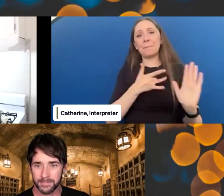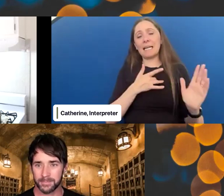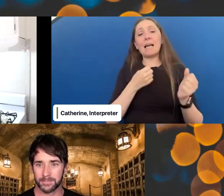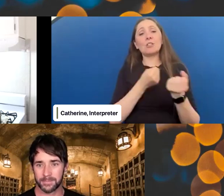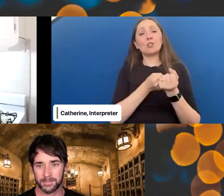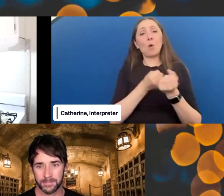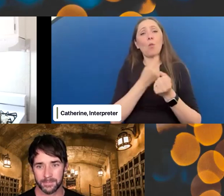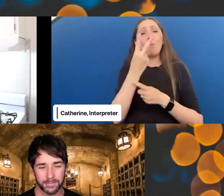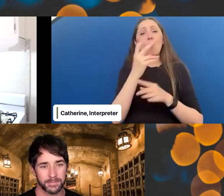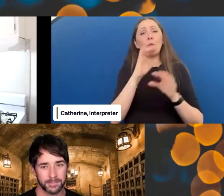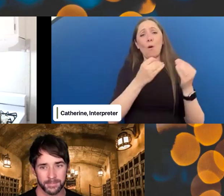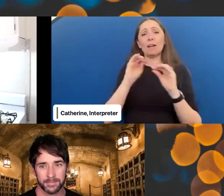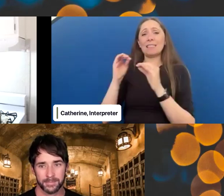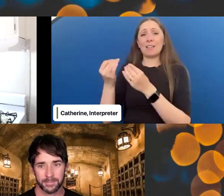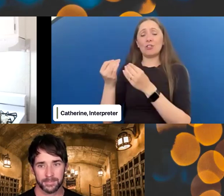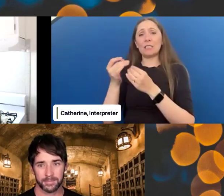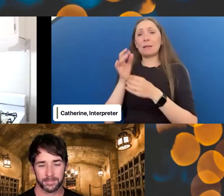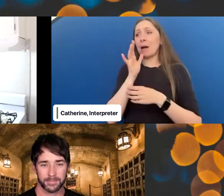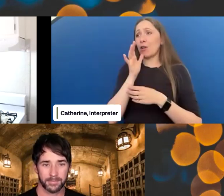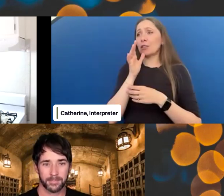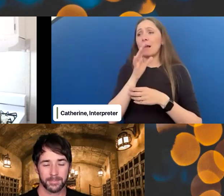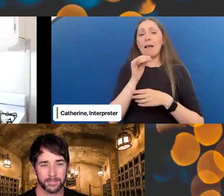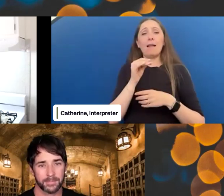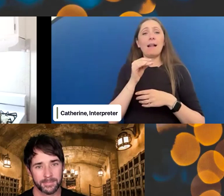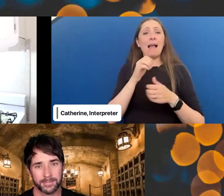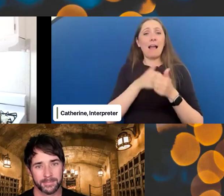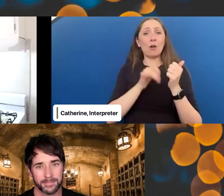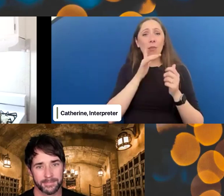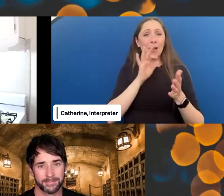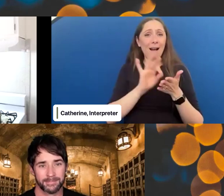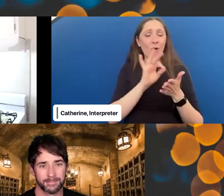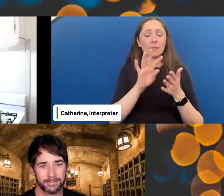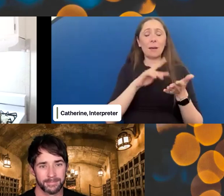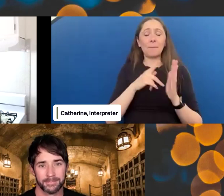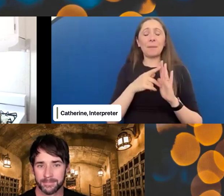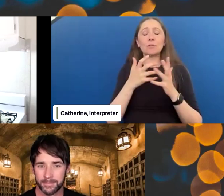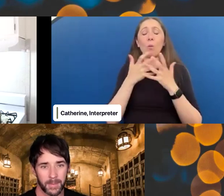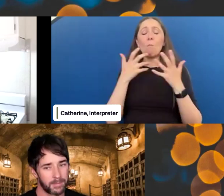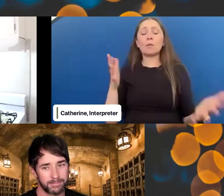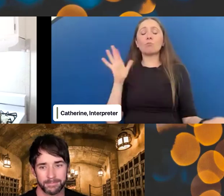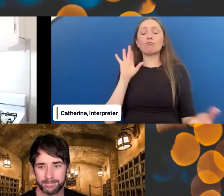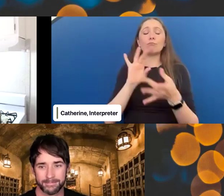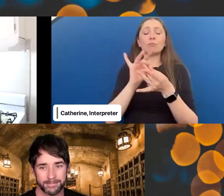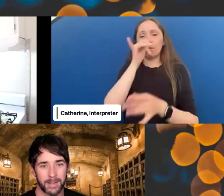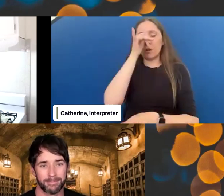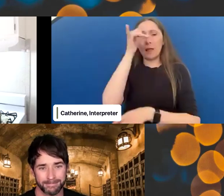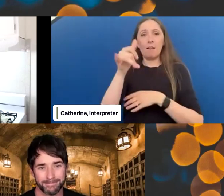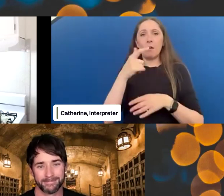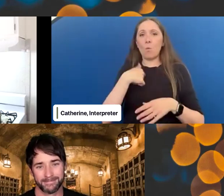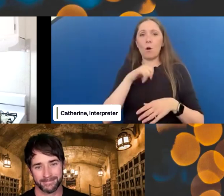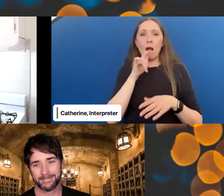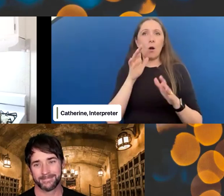mothers everywhere. And for Mother's Day, it means so much. And like I said, we're bonded for life. We're not going anywhere, man.